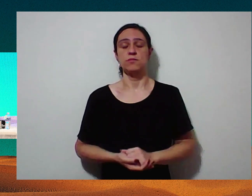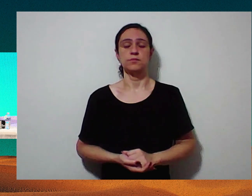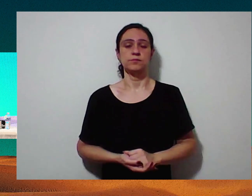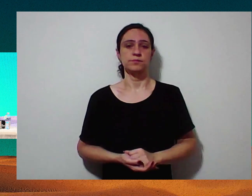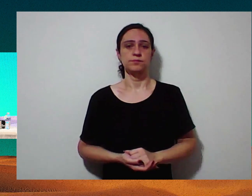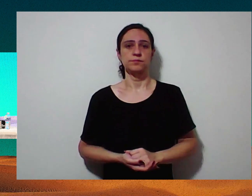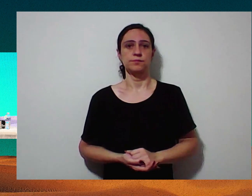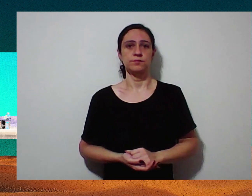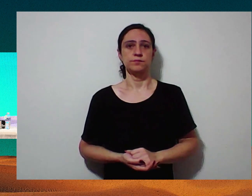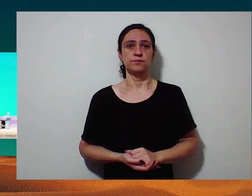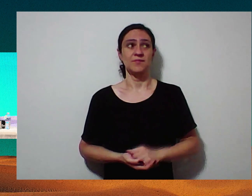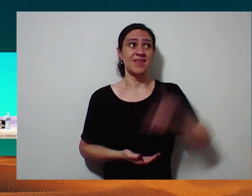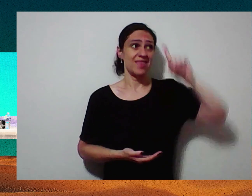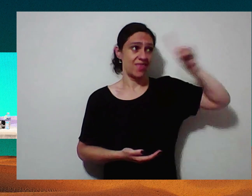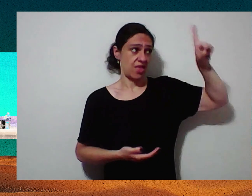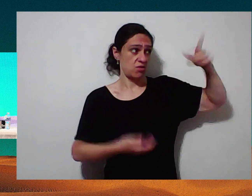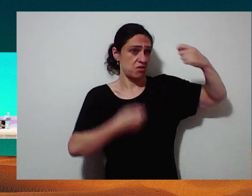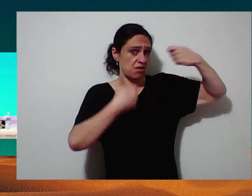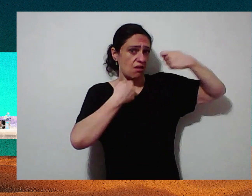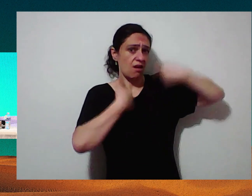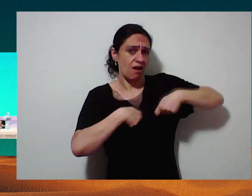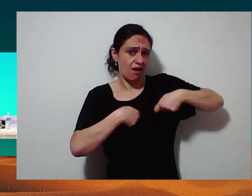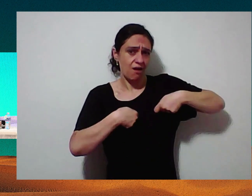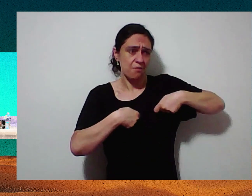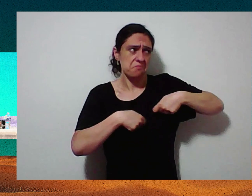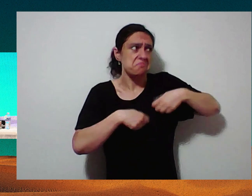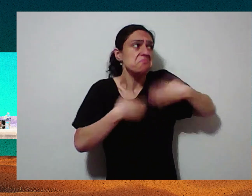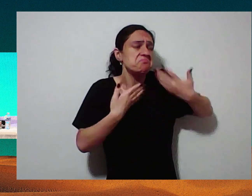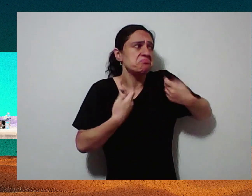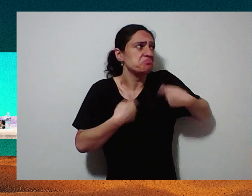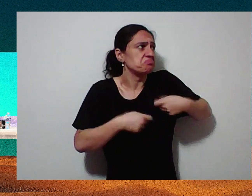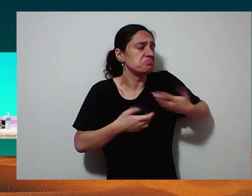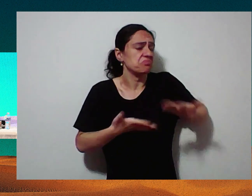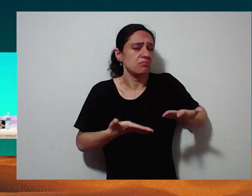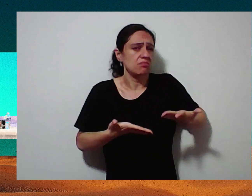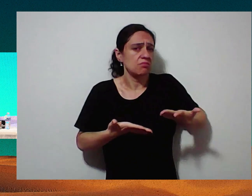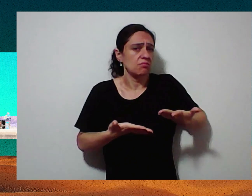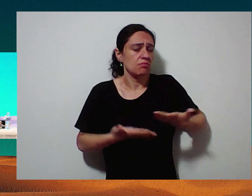de Deus? What is God's capacity? Qual?